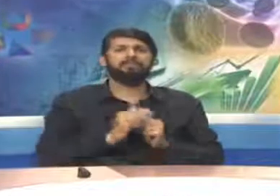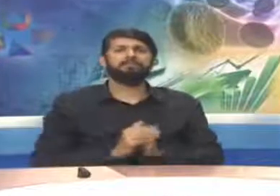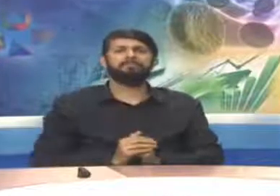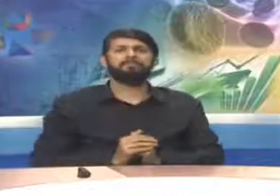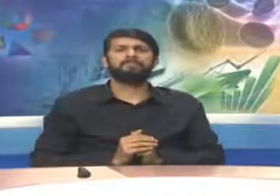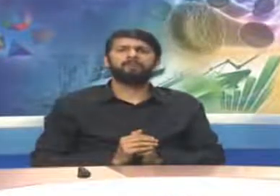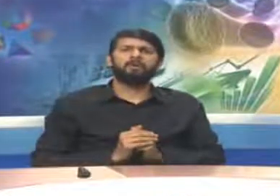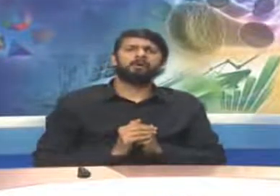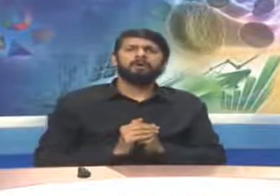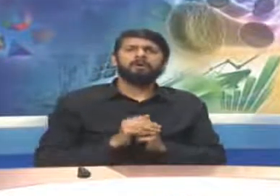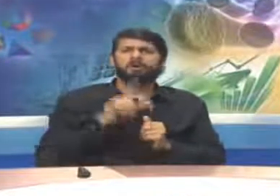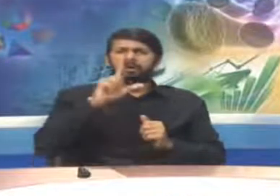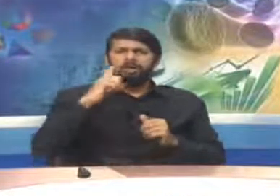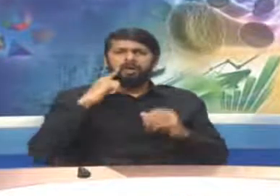is